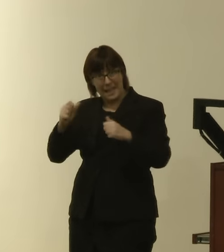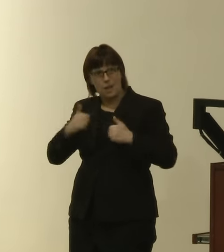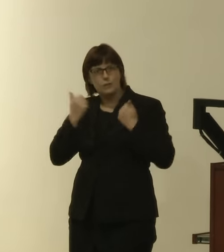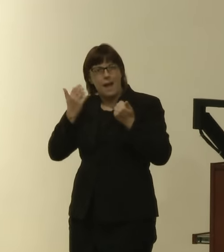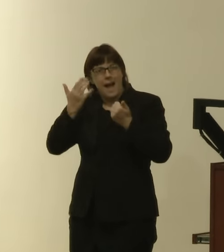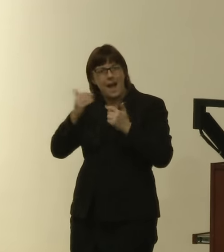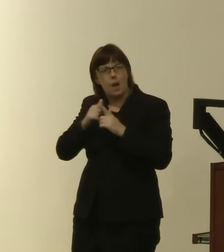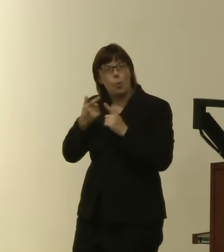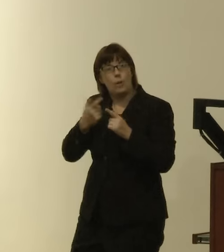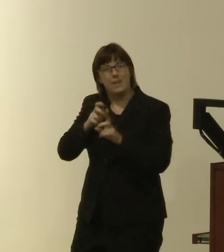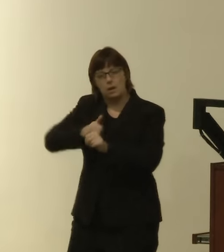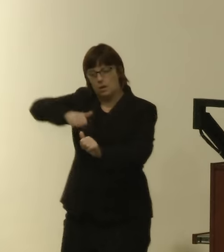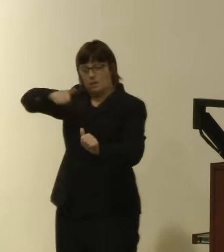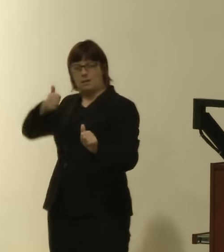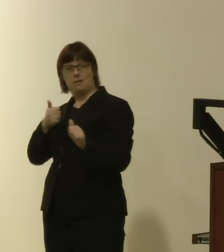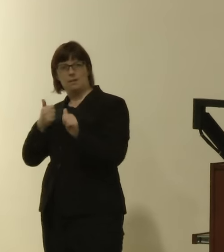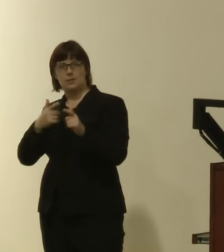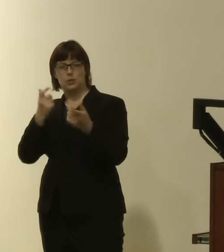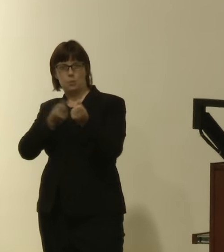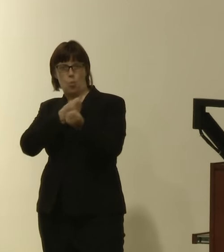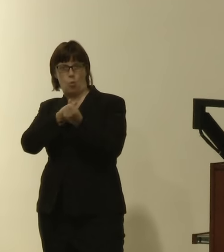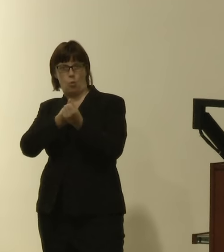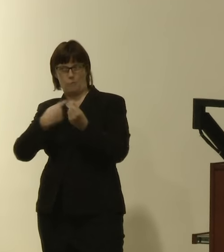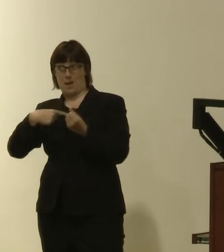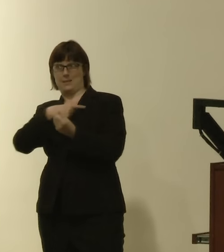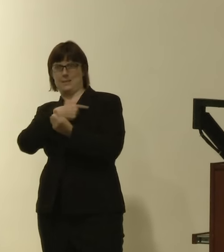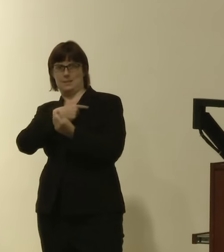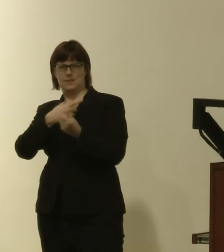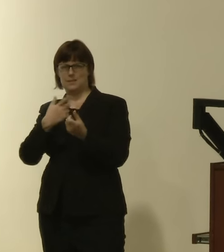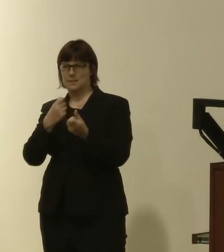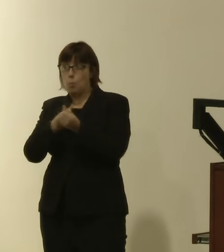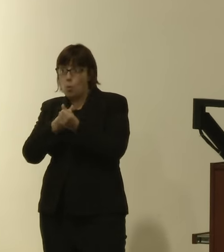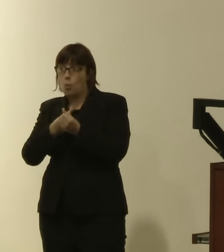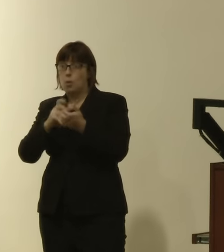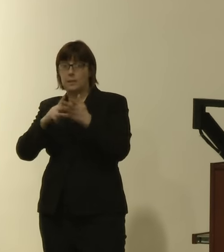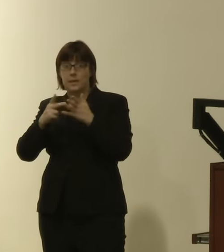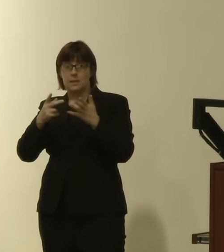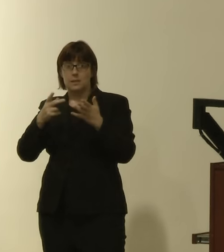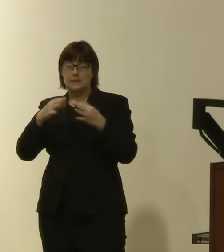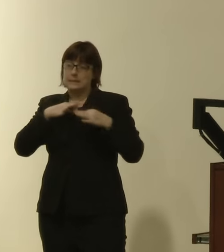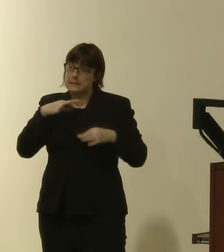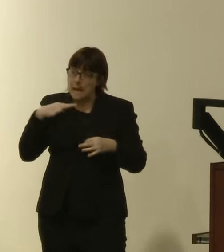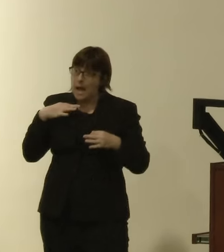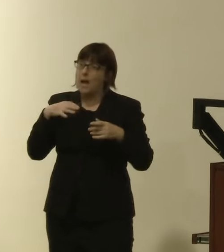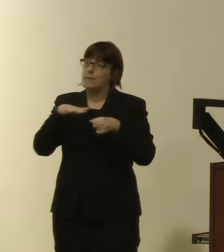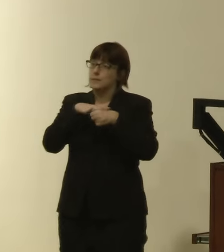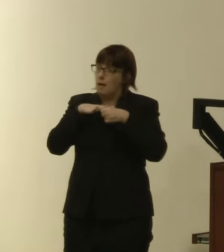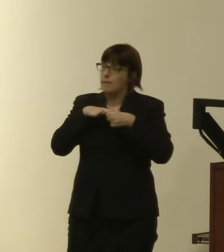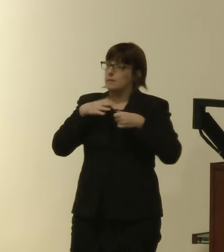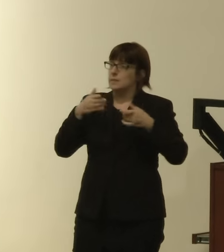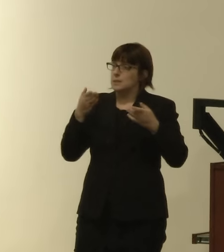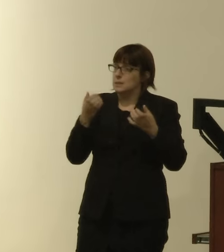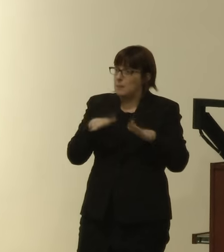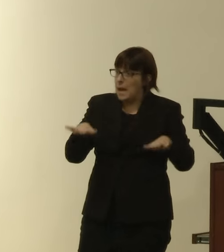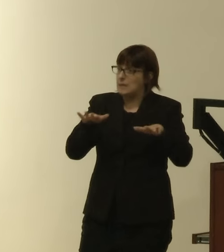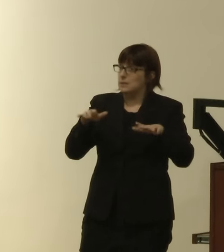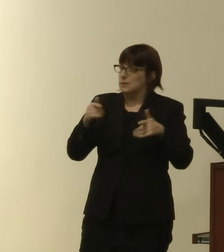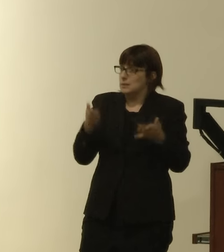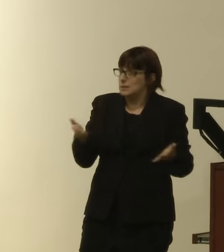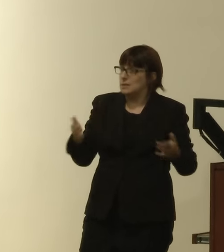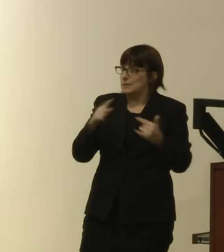non-endemic, not be support from us, meaning as humans, right, with the staff, stuff, space, and systems. And, you